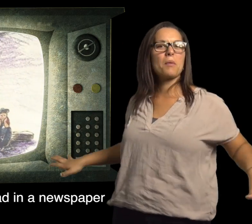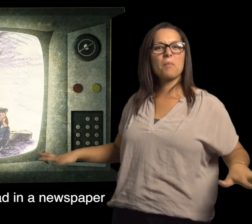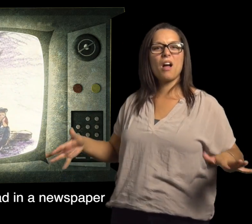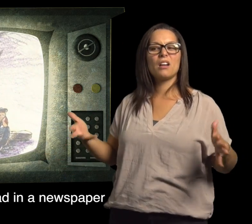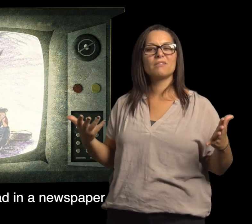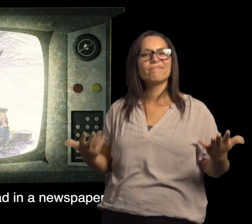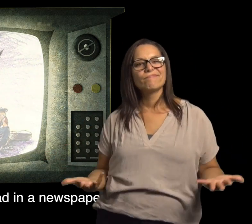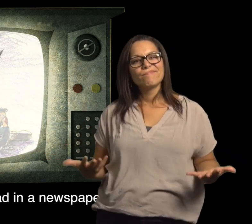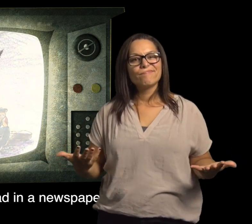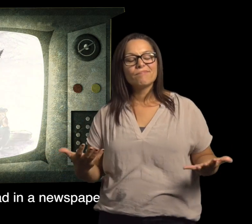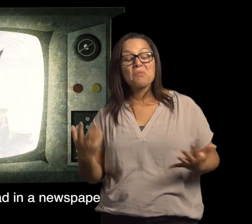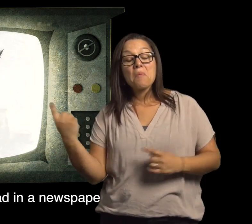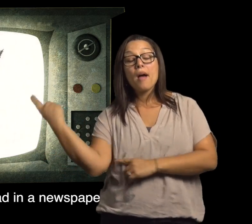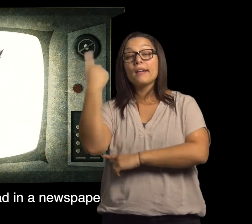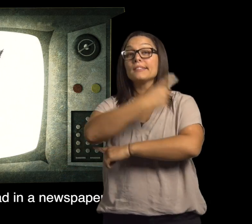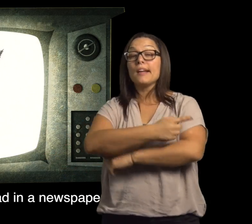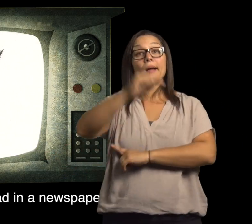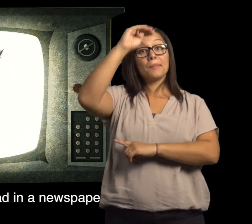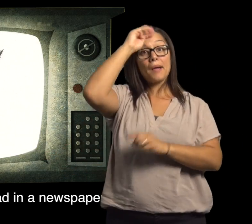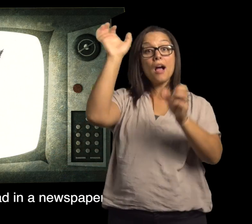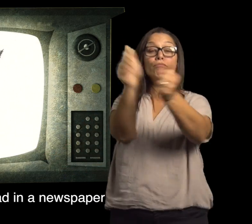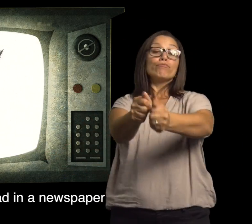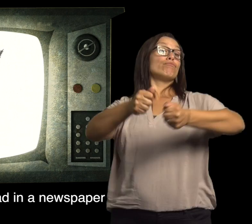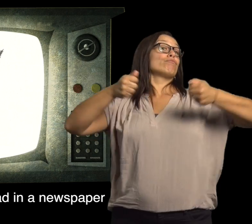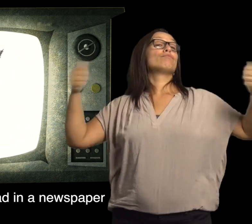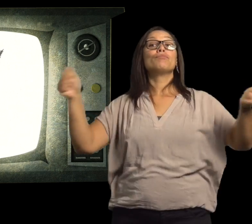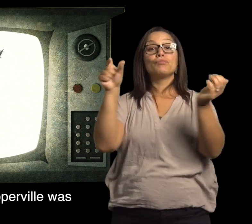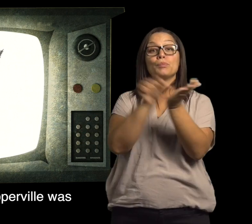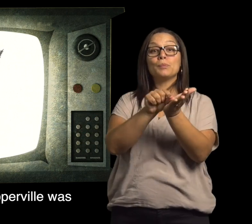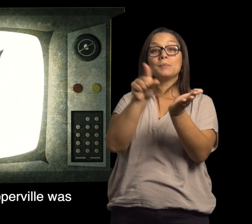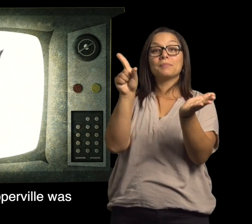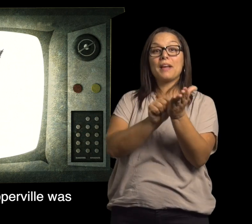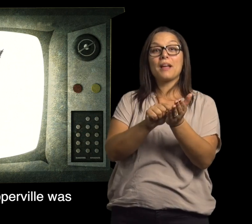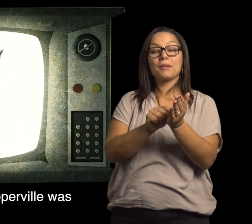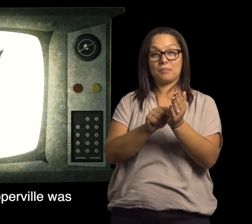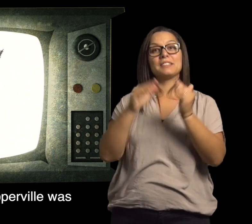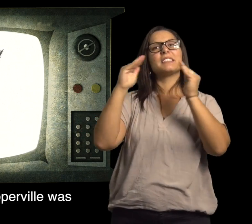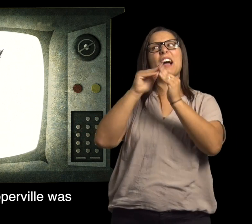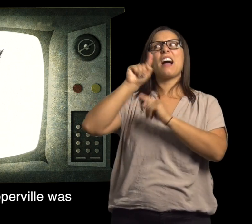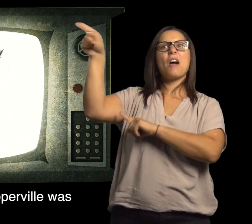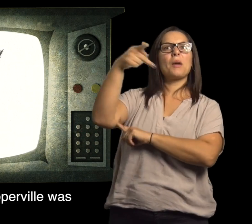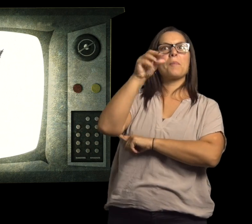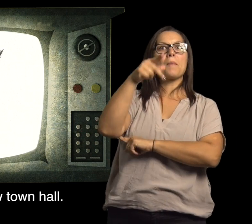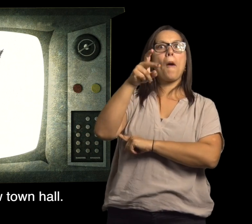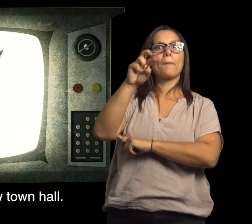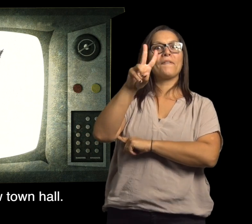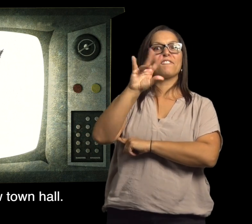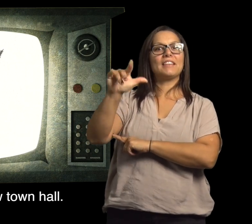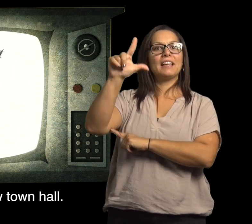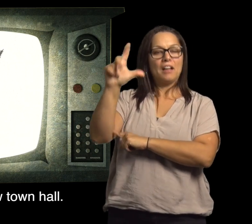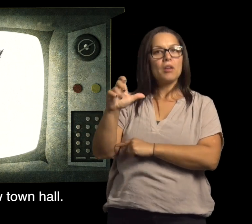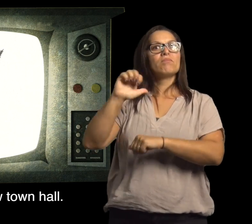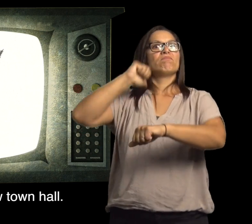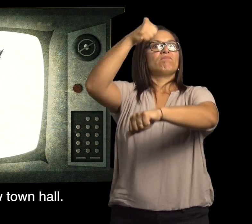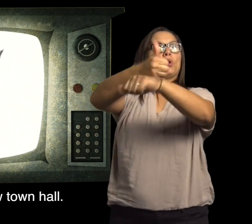Then, one day, Mike read in a newspaper that the town of Popperville was going to build a new town